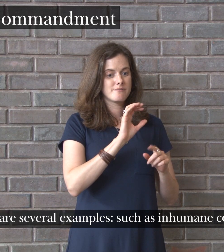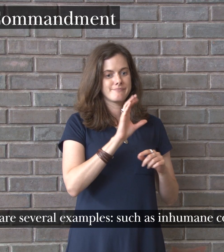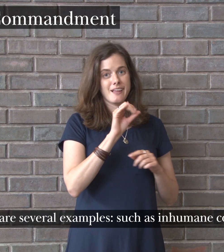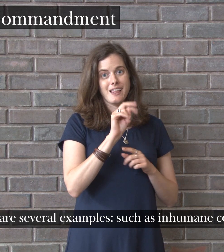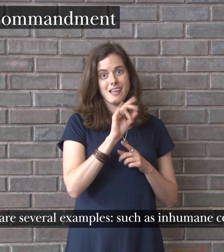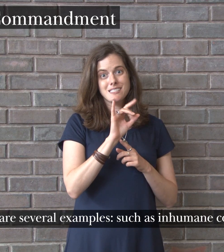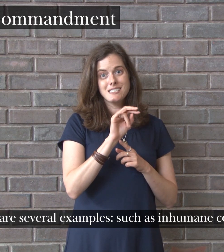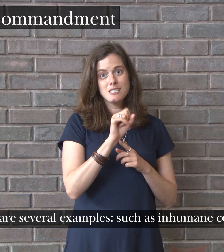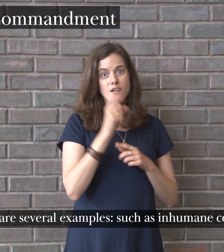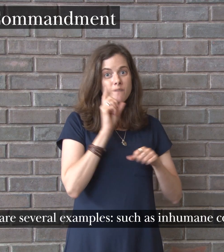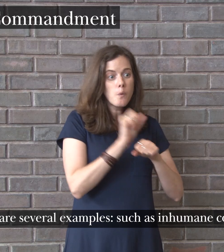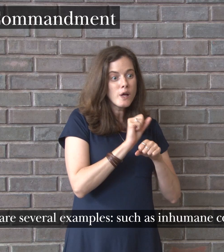employees,